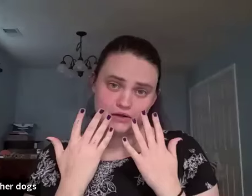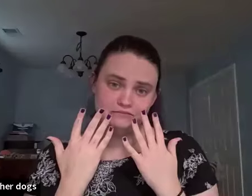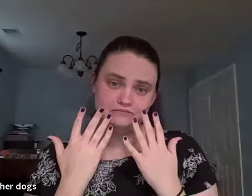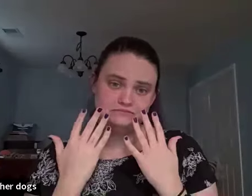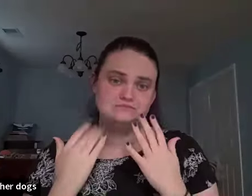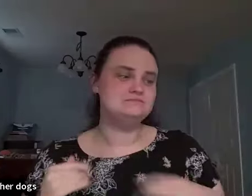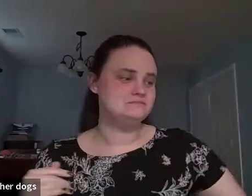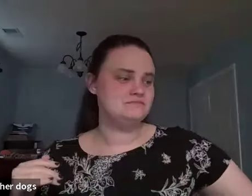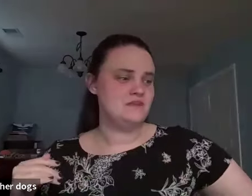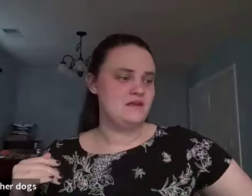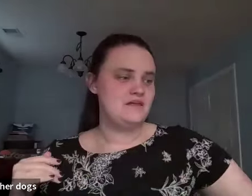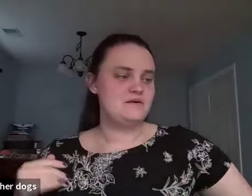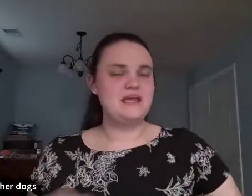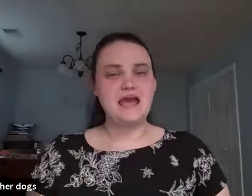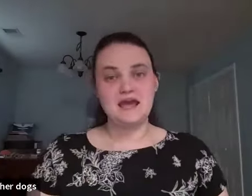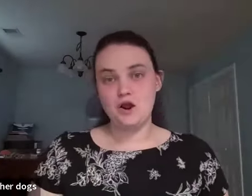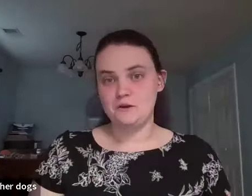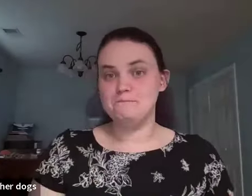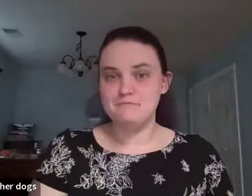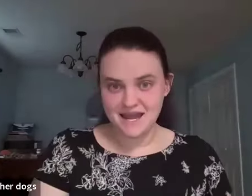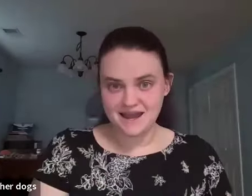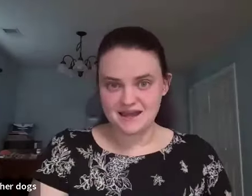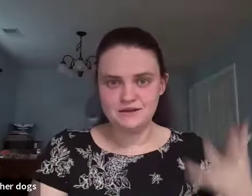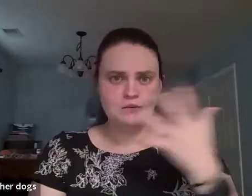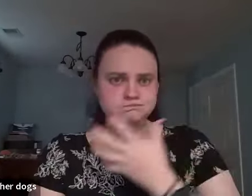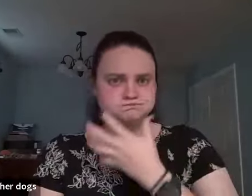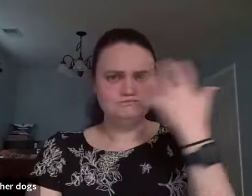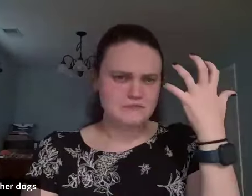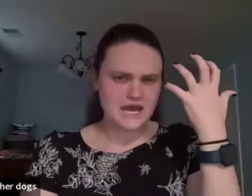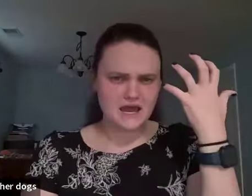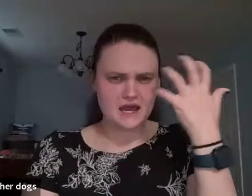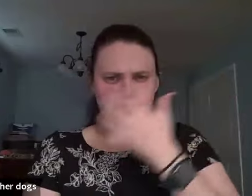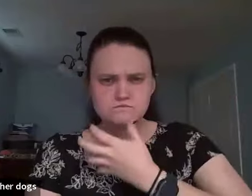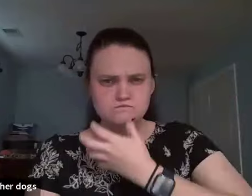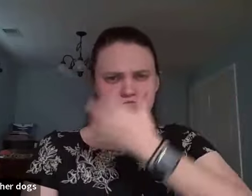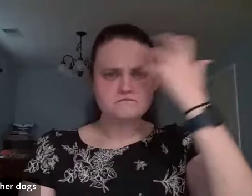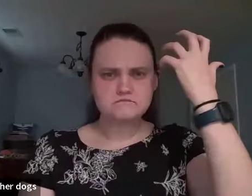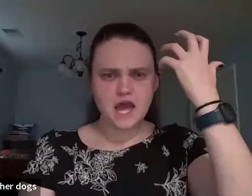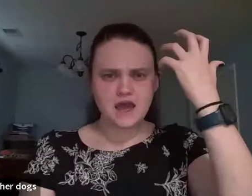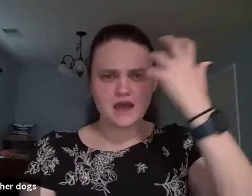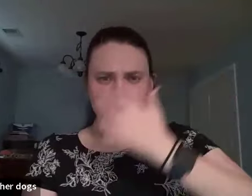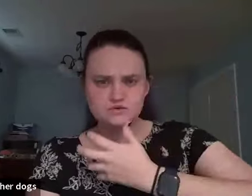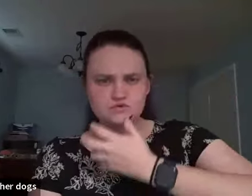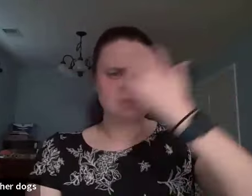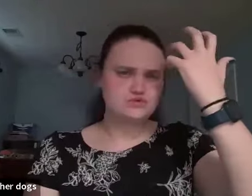sad. Then we had our mad, mad, mad.